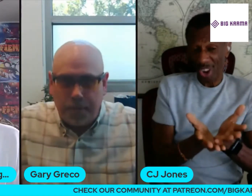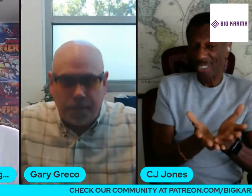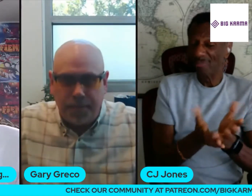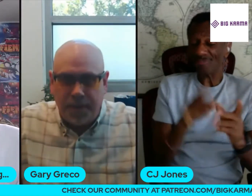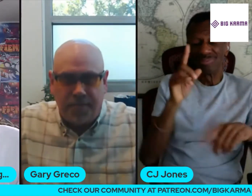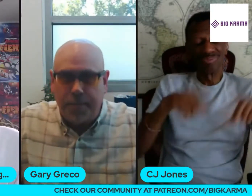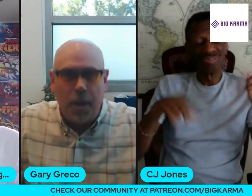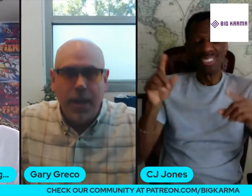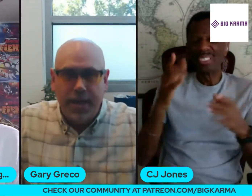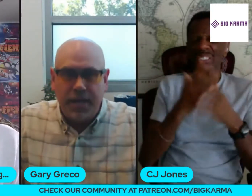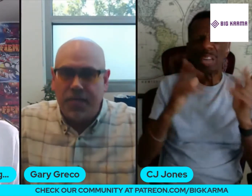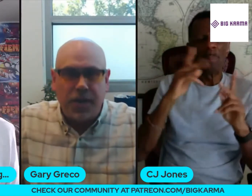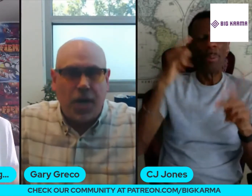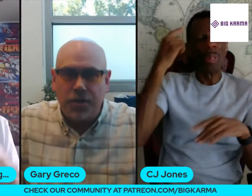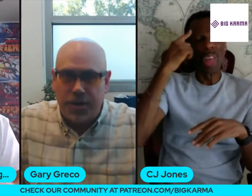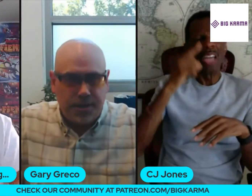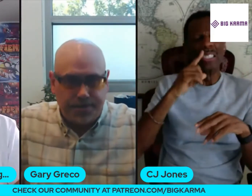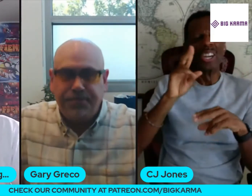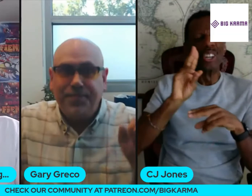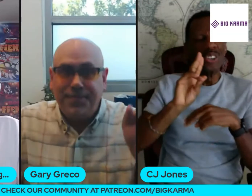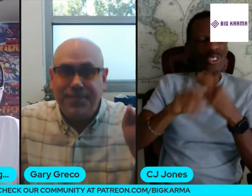globe from deaf people. Yes,